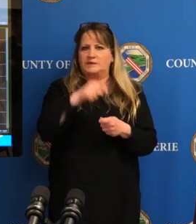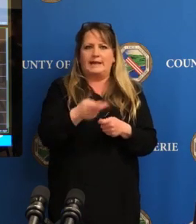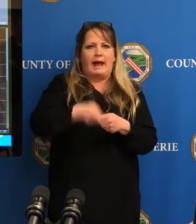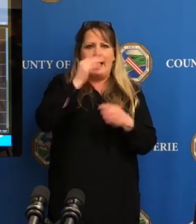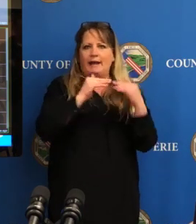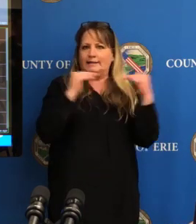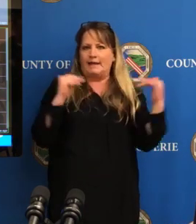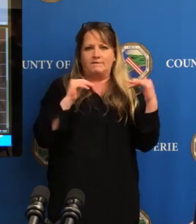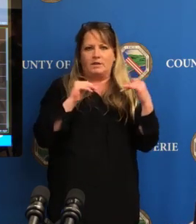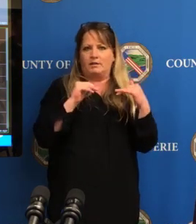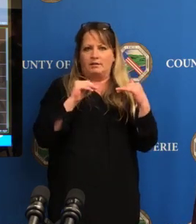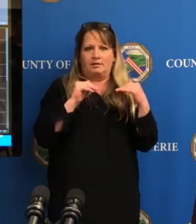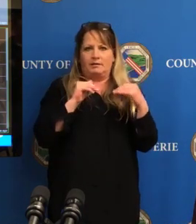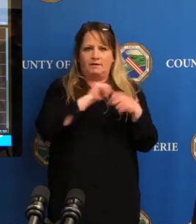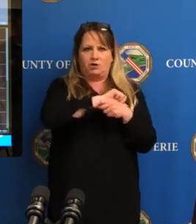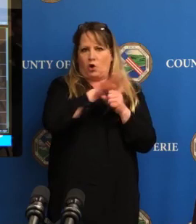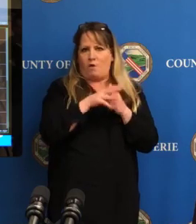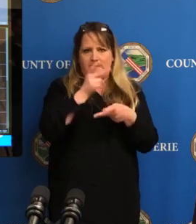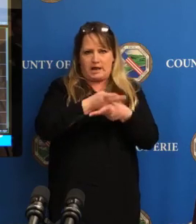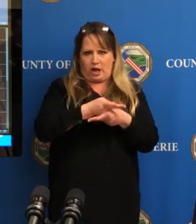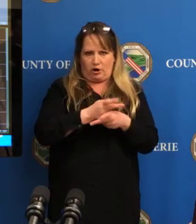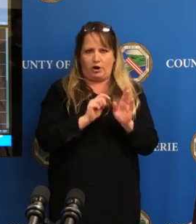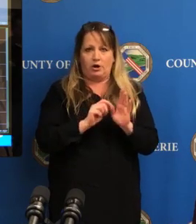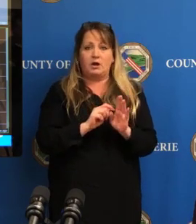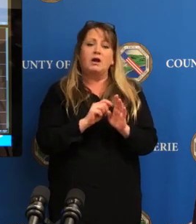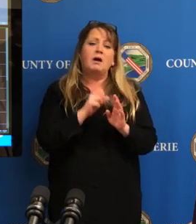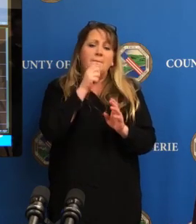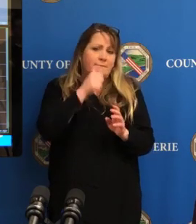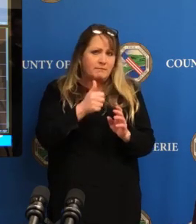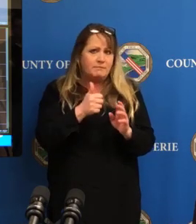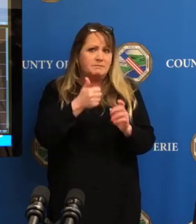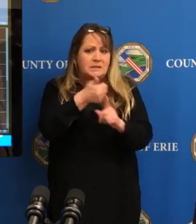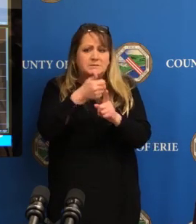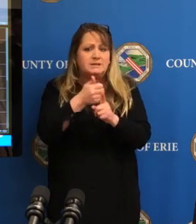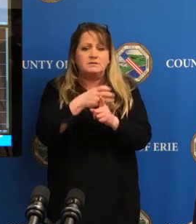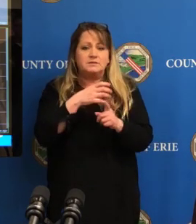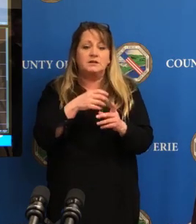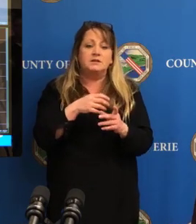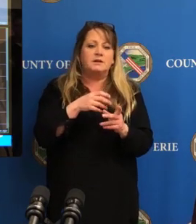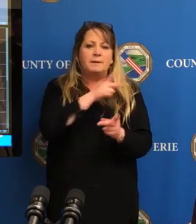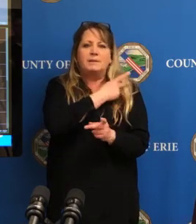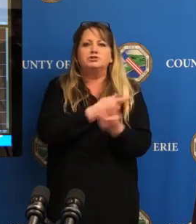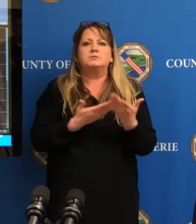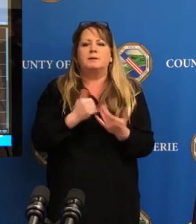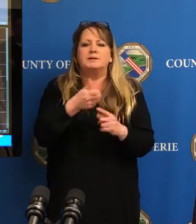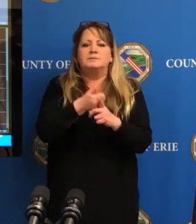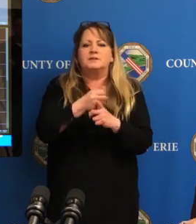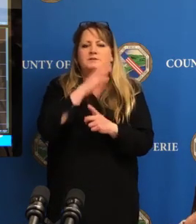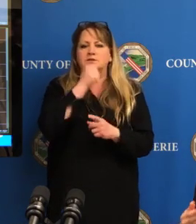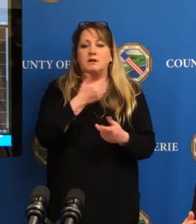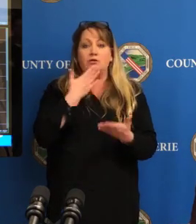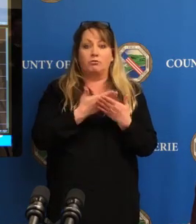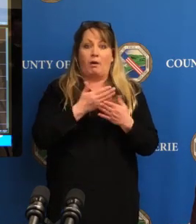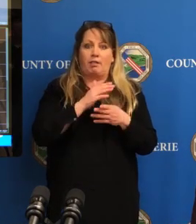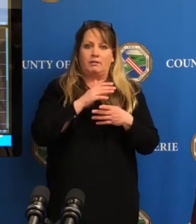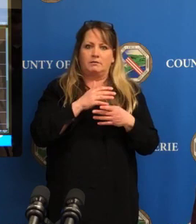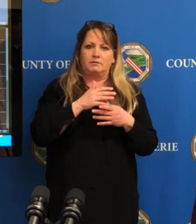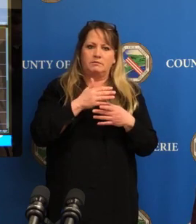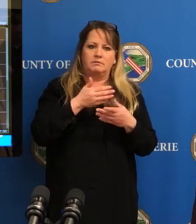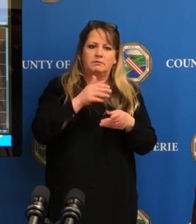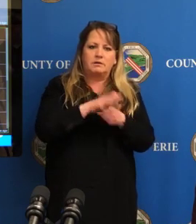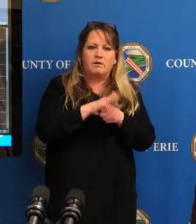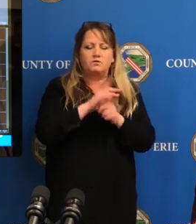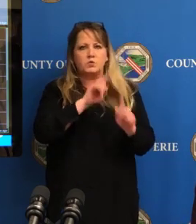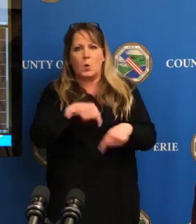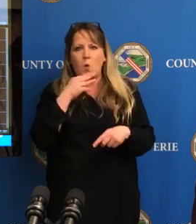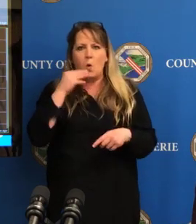care with COVID-19, but that are not well enough to go home. And so again, there'll be more efficiency with